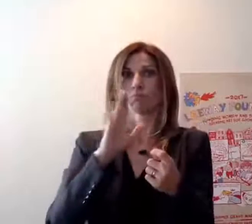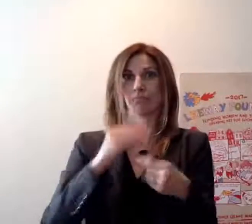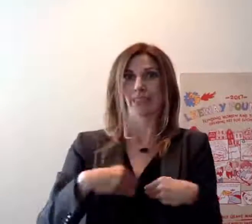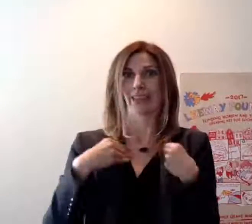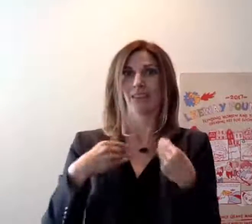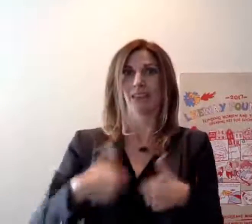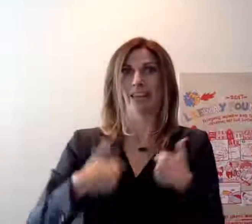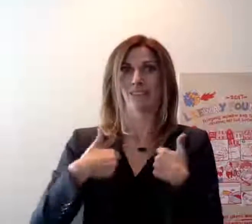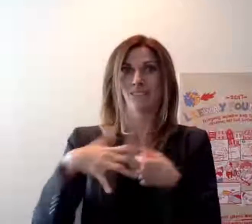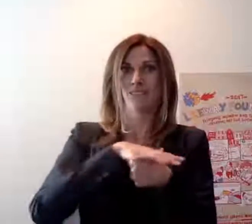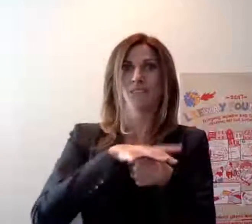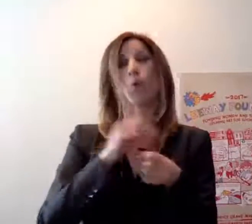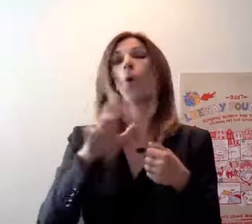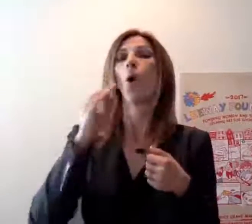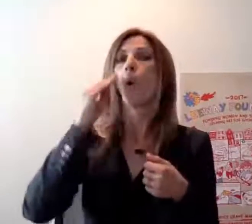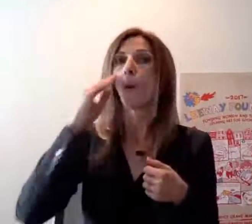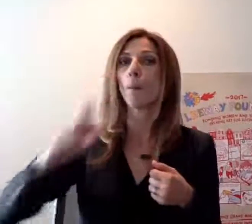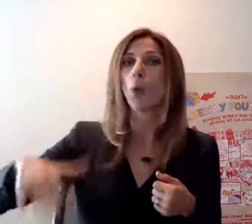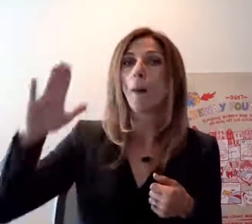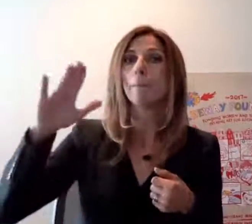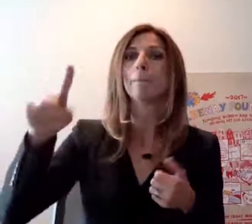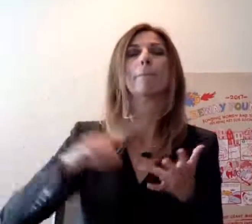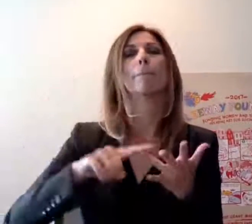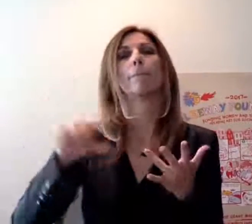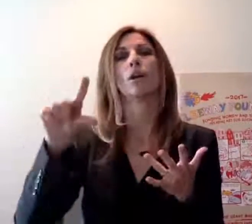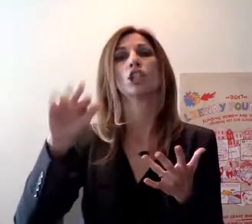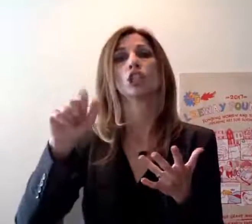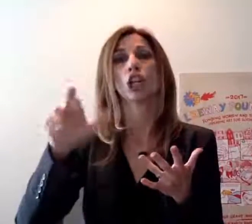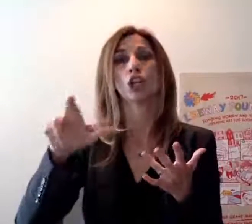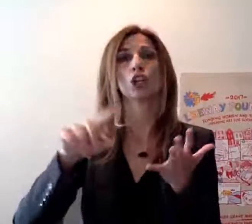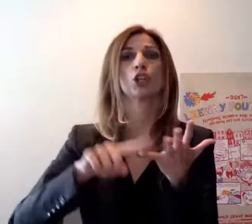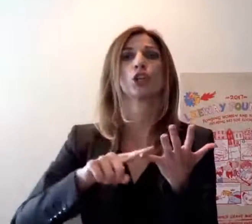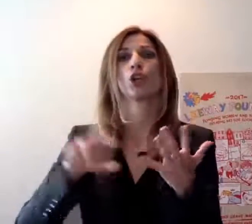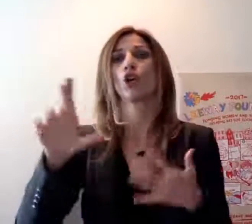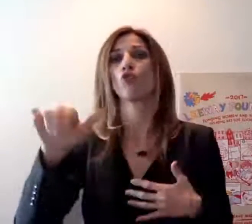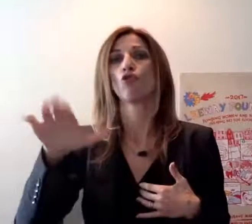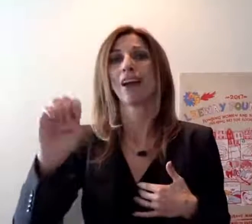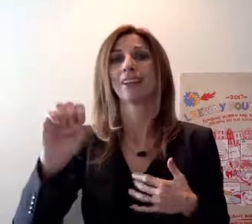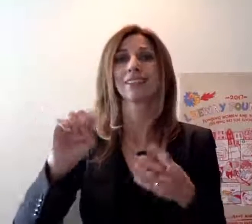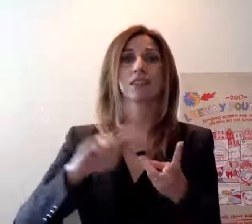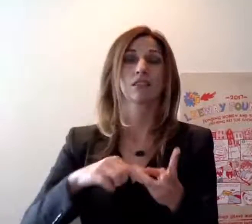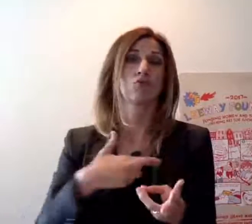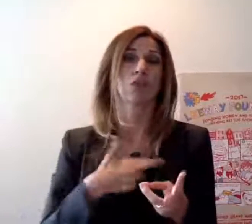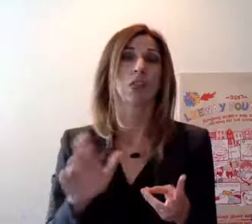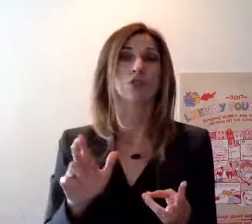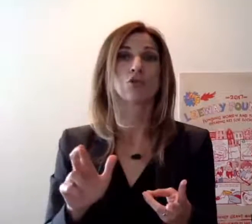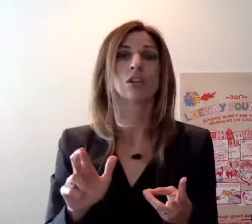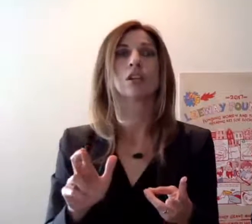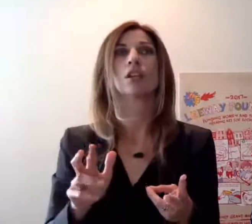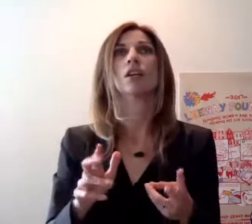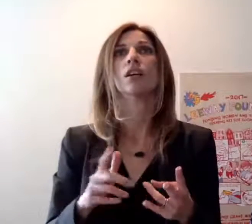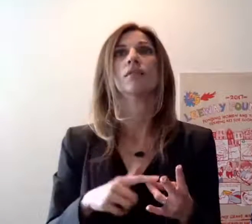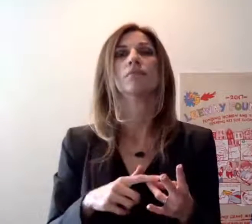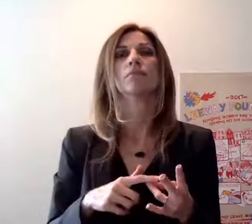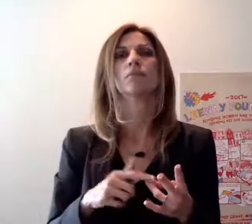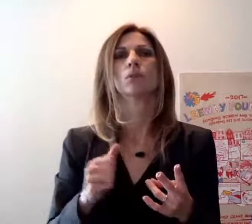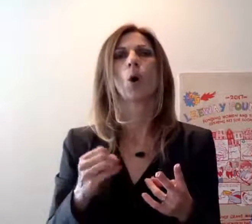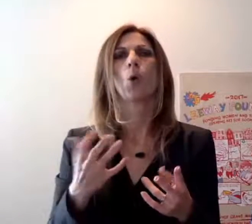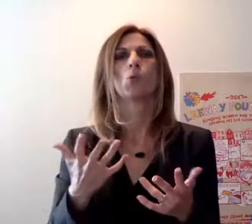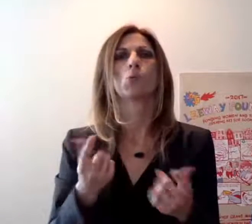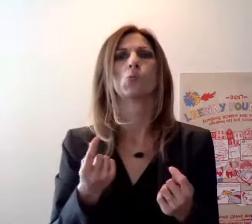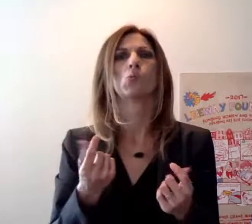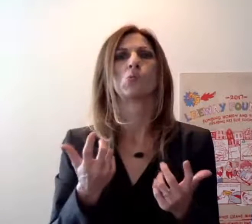place that you grew up, your gender, your race, your religion, right? So what